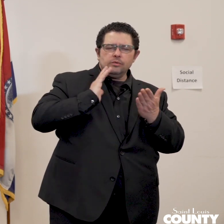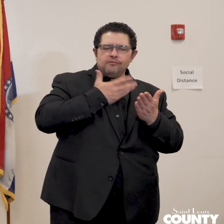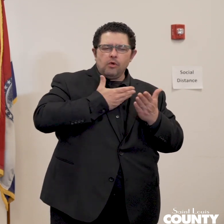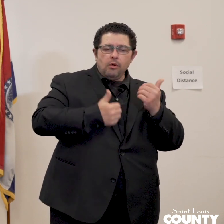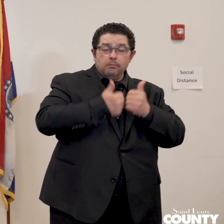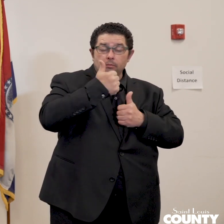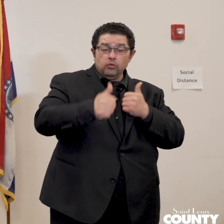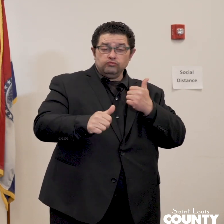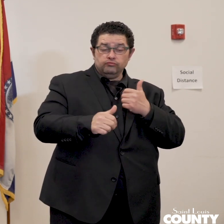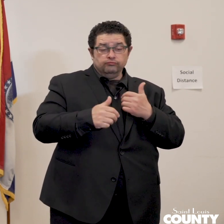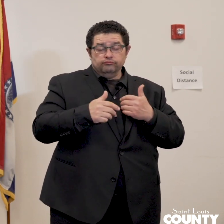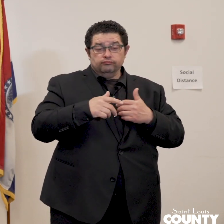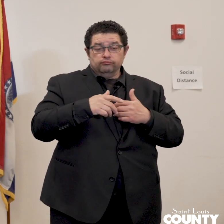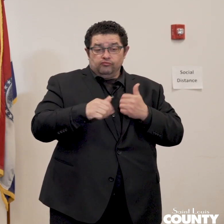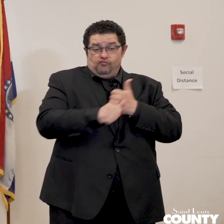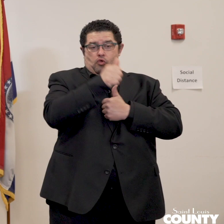behind.